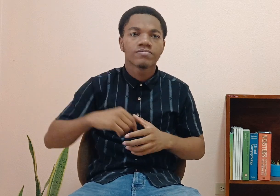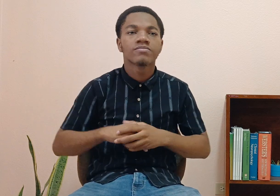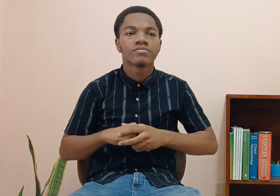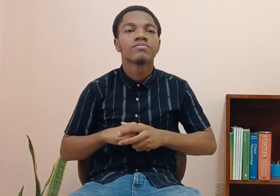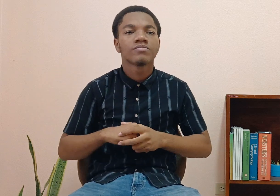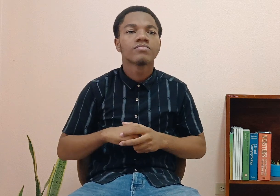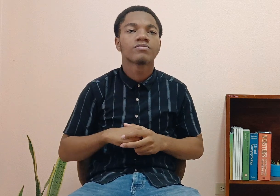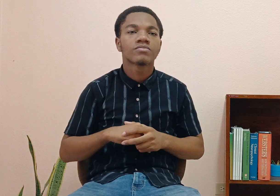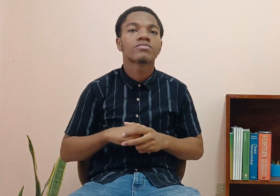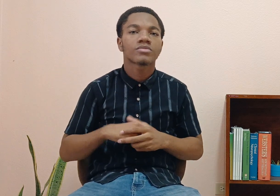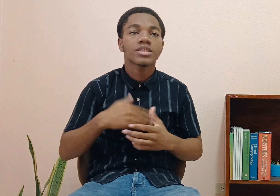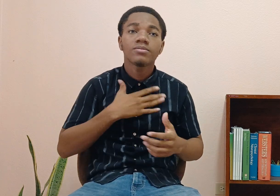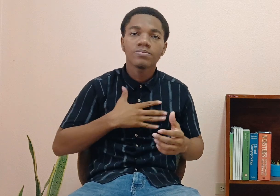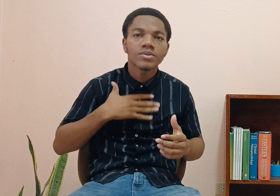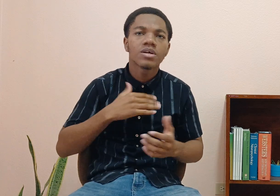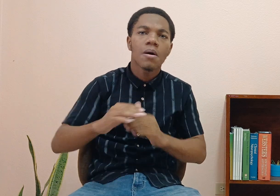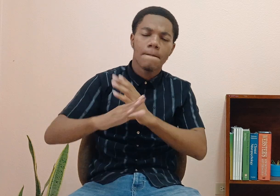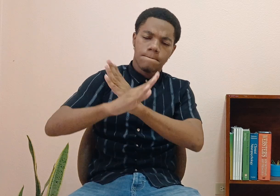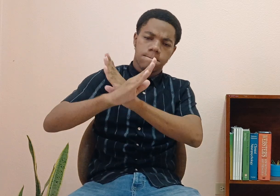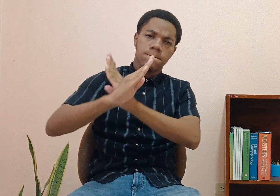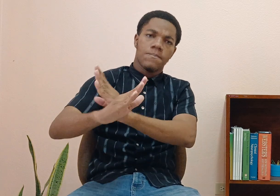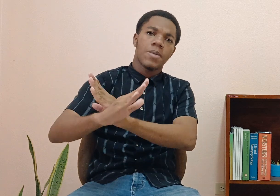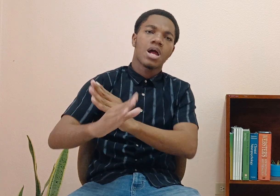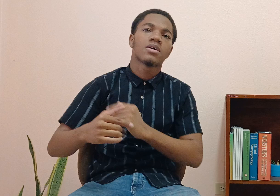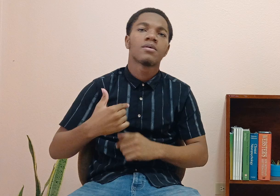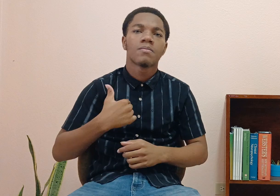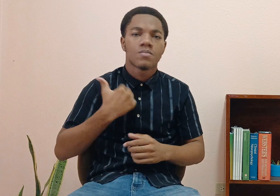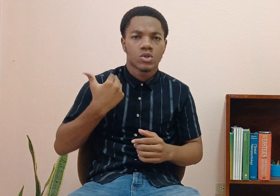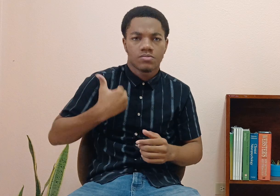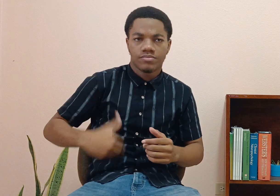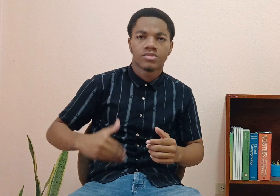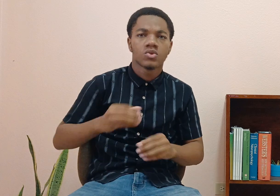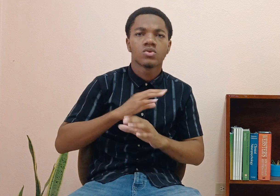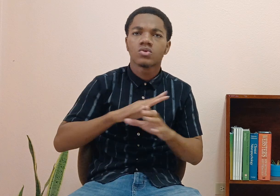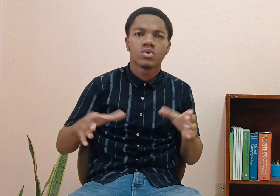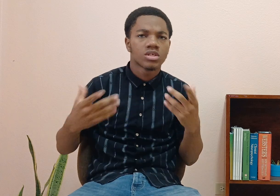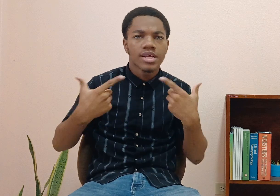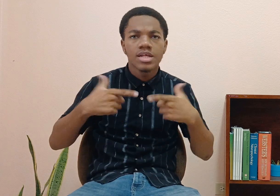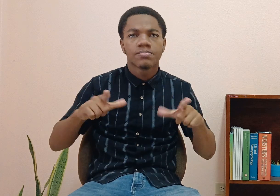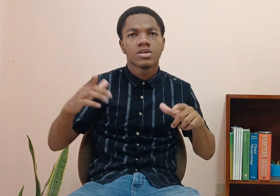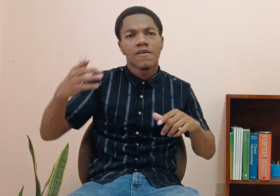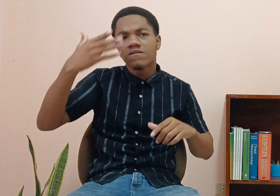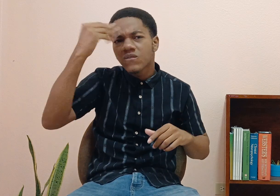Please prevent me from forgetting anything that I must take to the exam room with me.